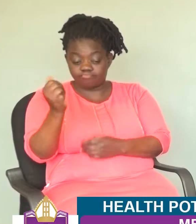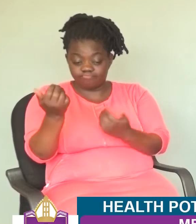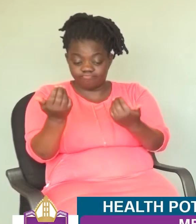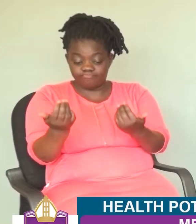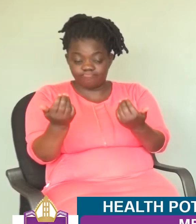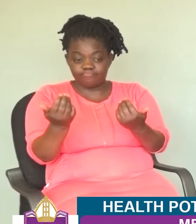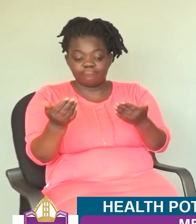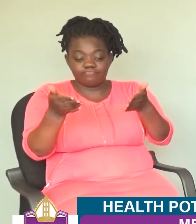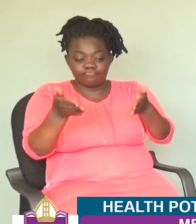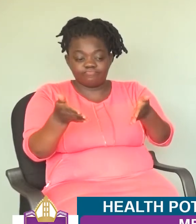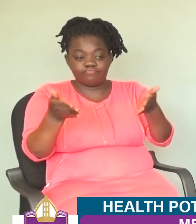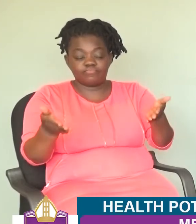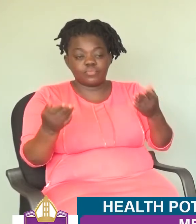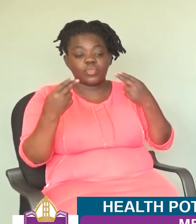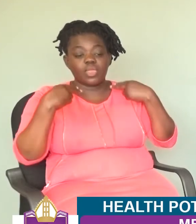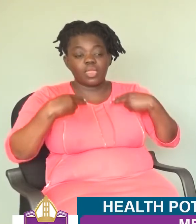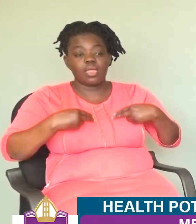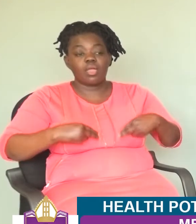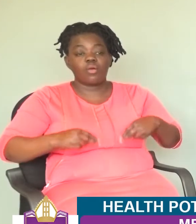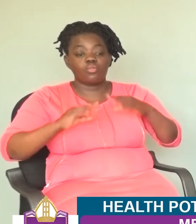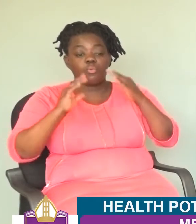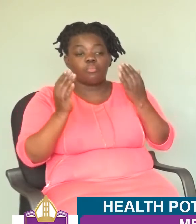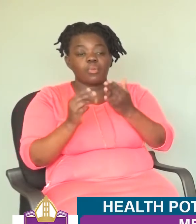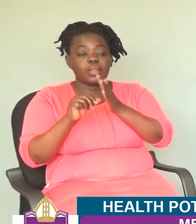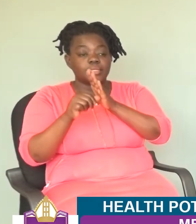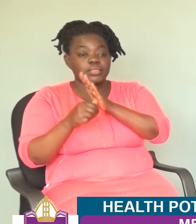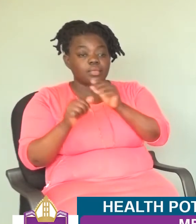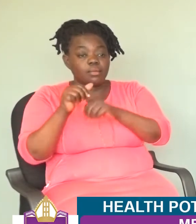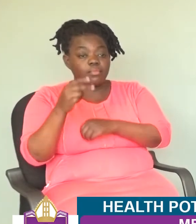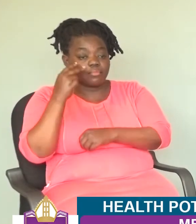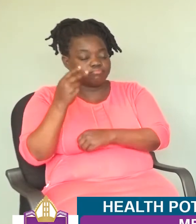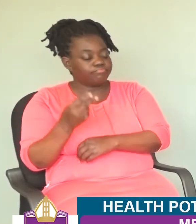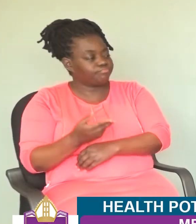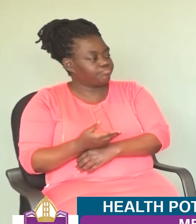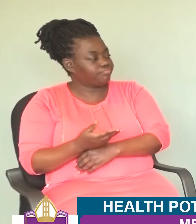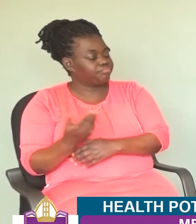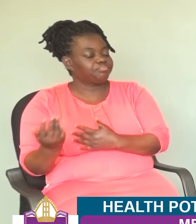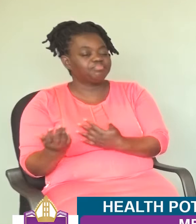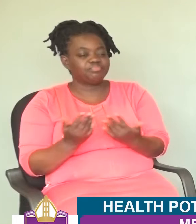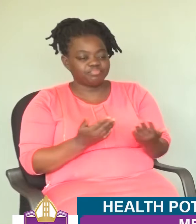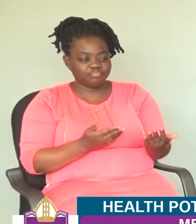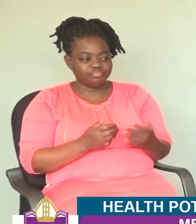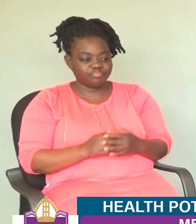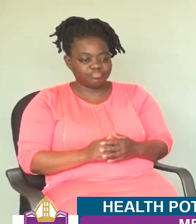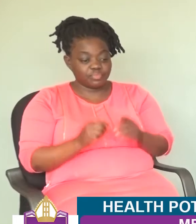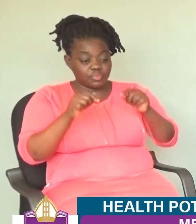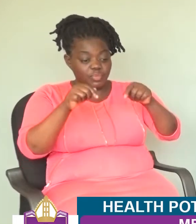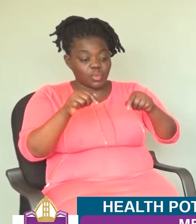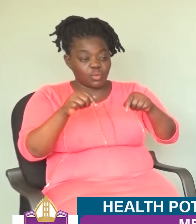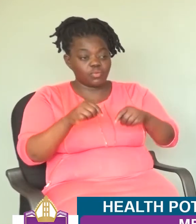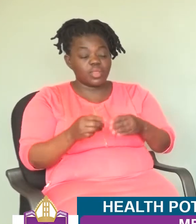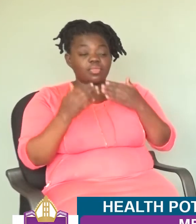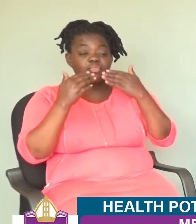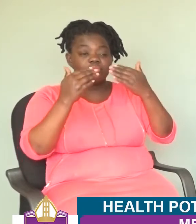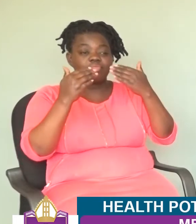in Health Pod, going to share with us issues to do with vision. Mr. Dralega, you're most welcome to Health Pod today. Thank